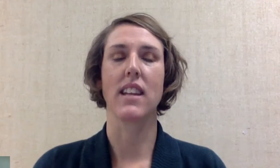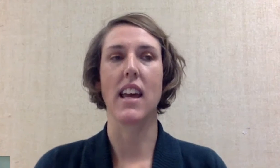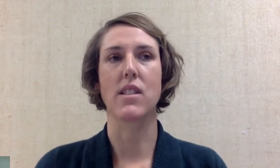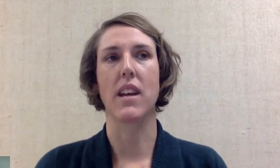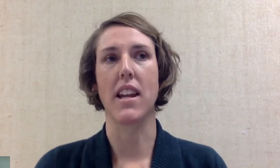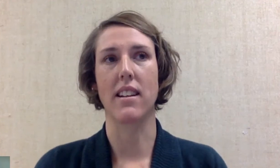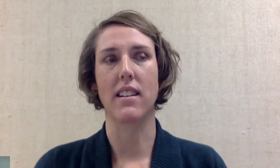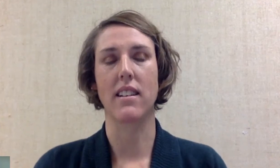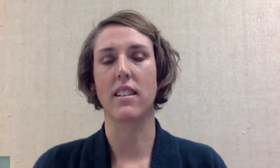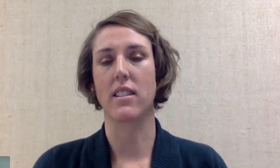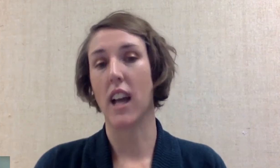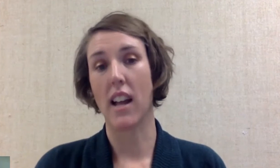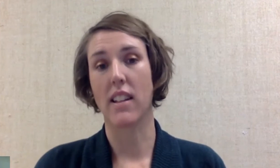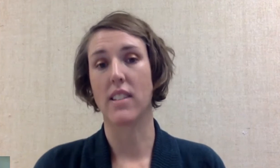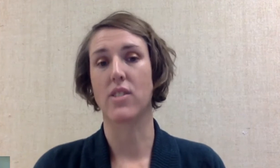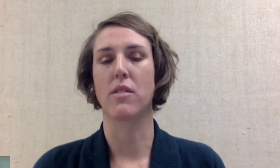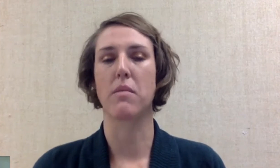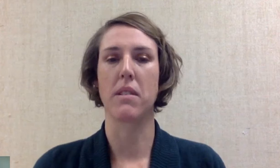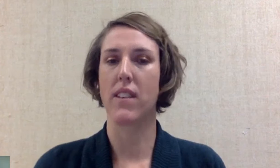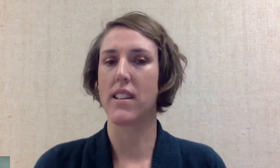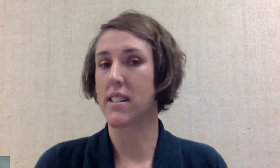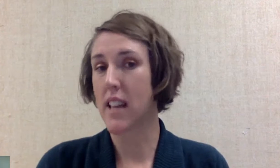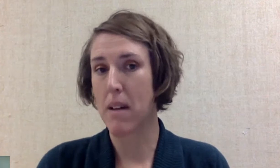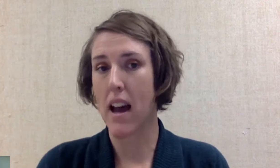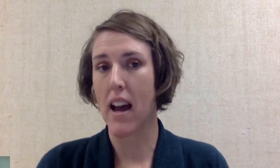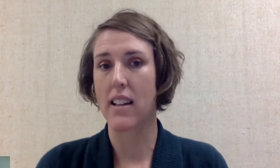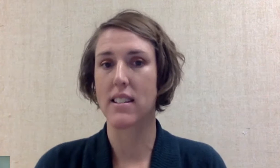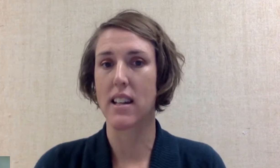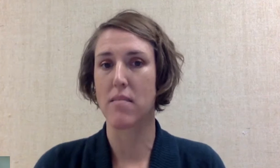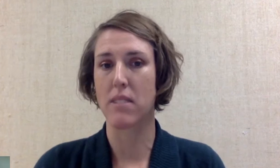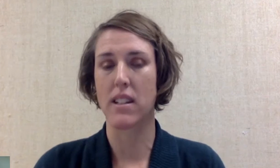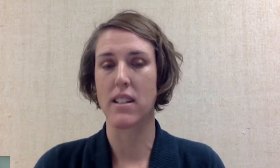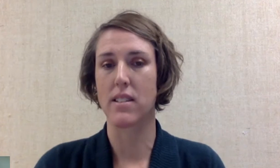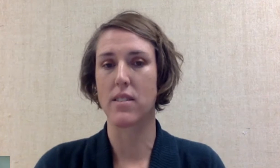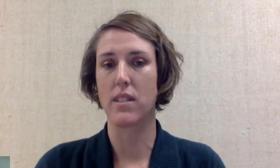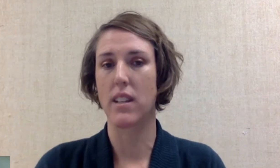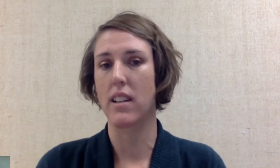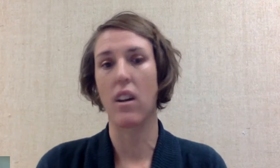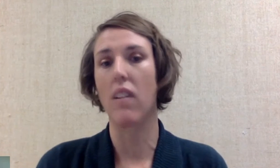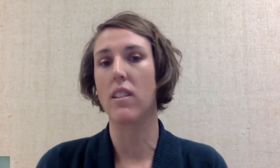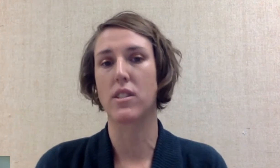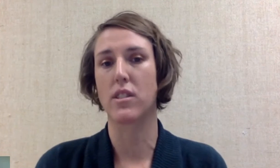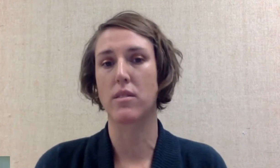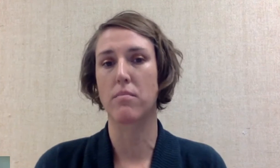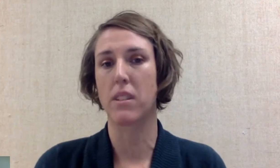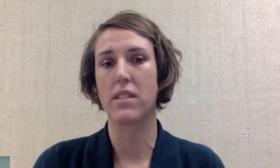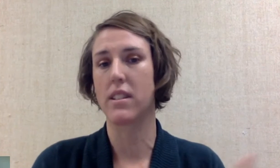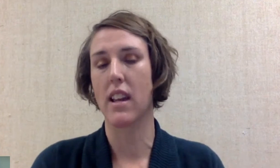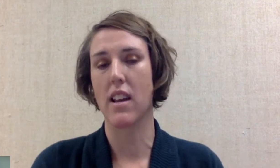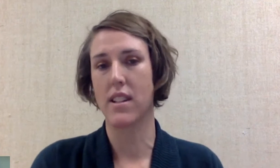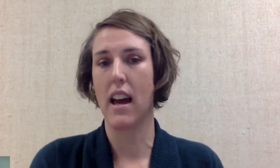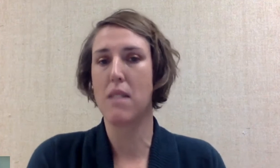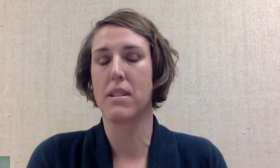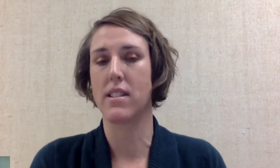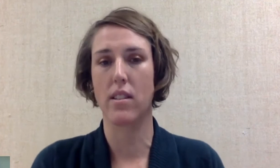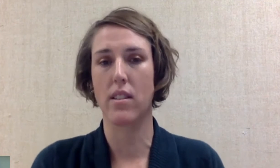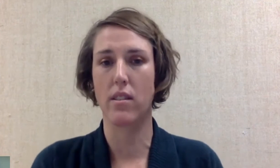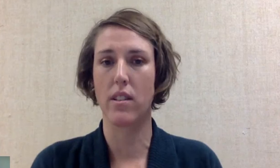days when you're challenged or maybe you're facing setbacks, and because in college your personal life still happens, so you